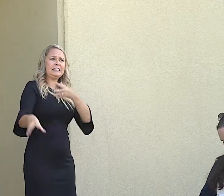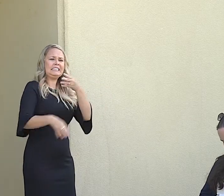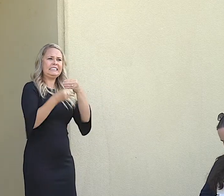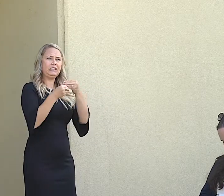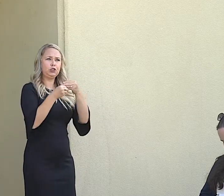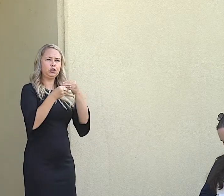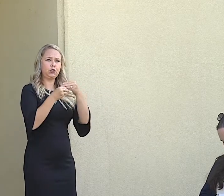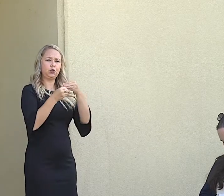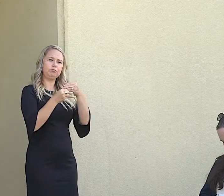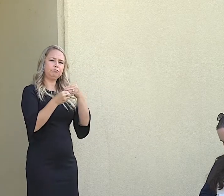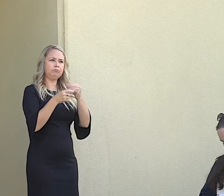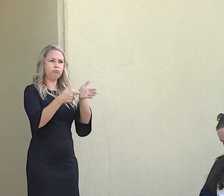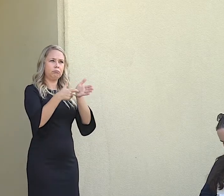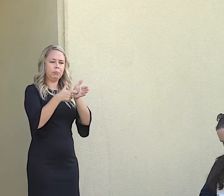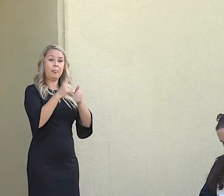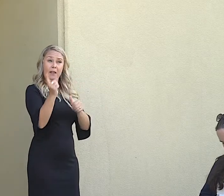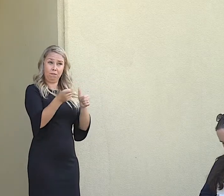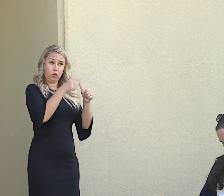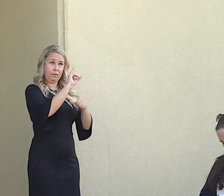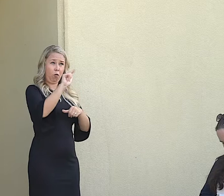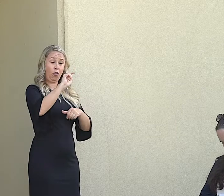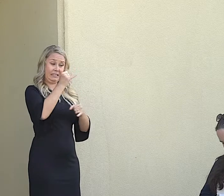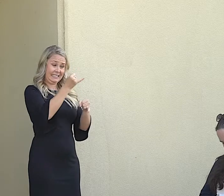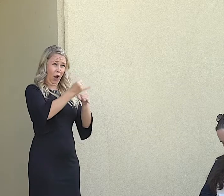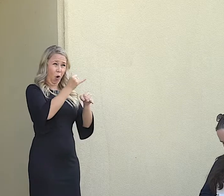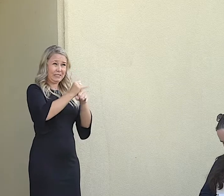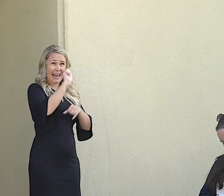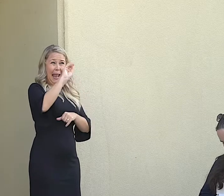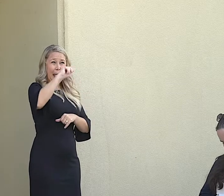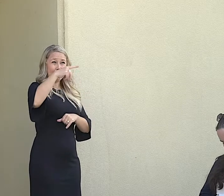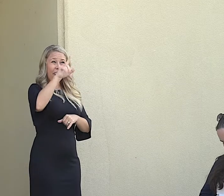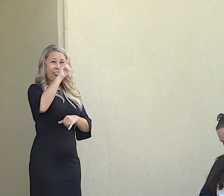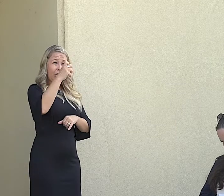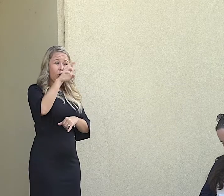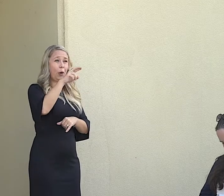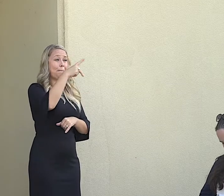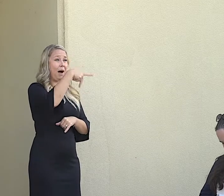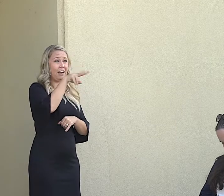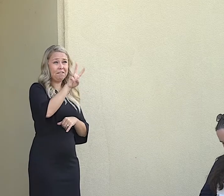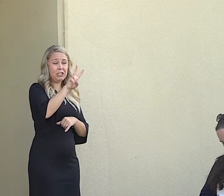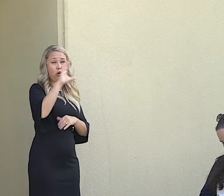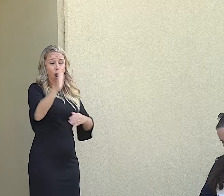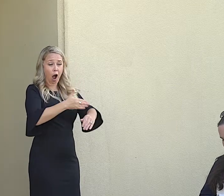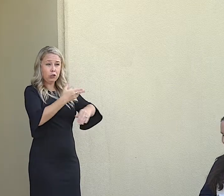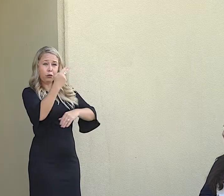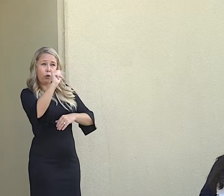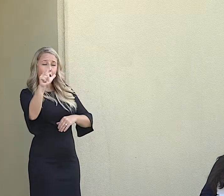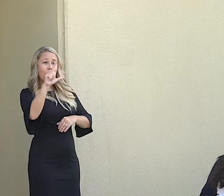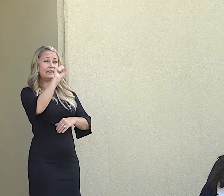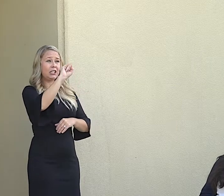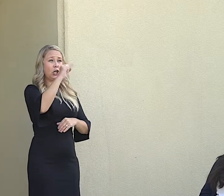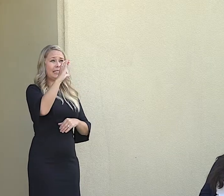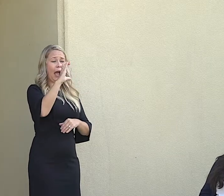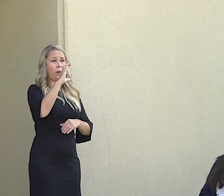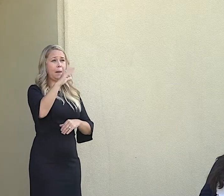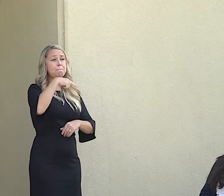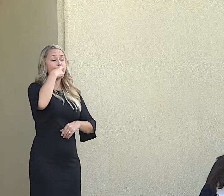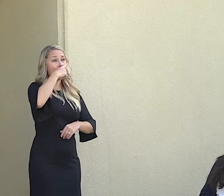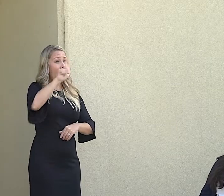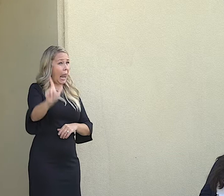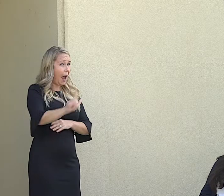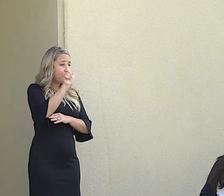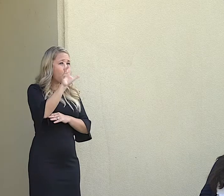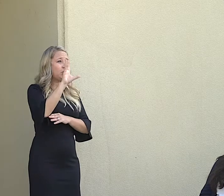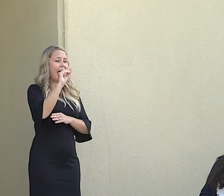additional measures. First of all, the St. Augustine Amphitheater, the Ponte Vedra Concert Hall, St. Johns County Public Libraries, and